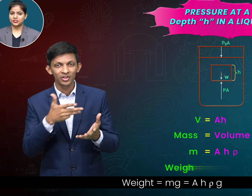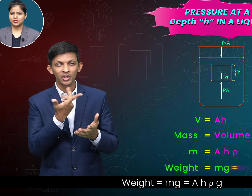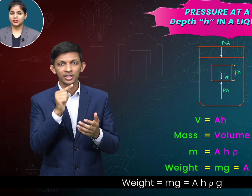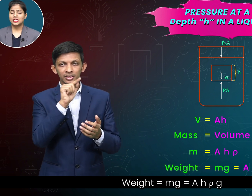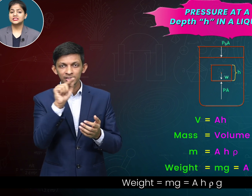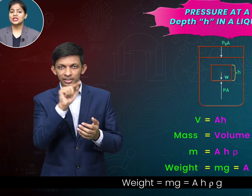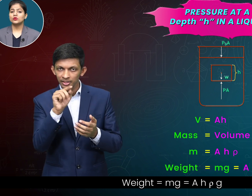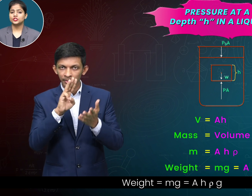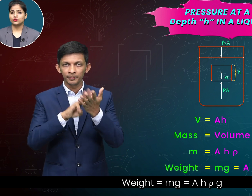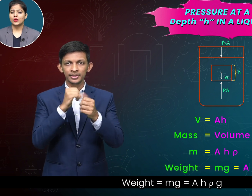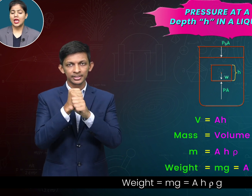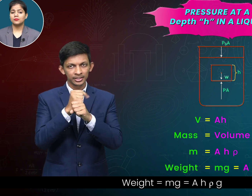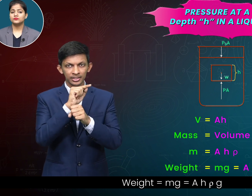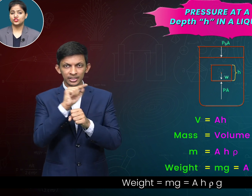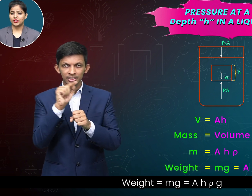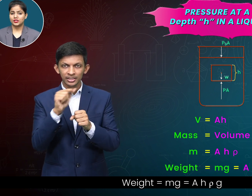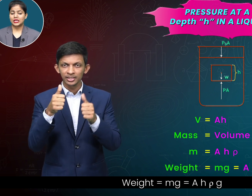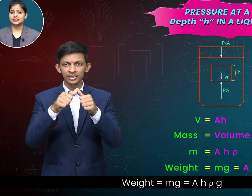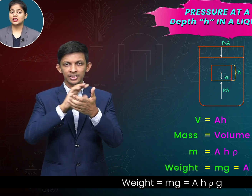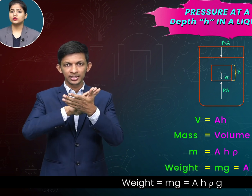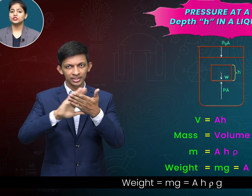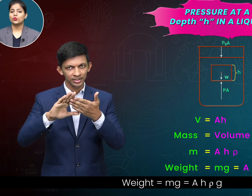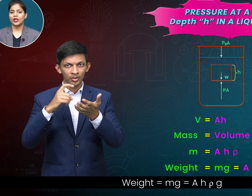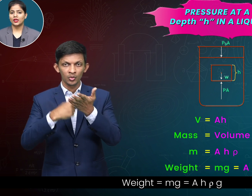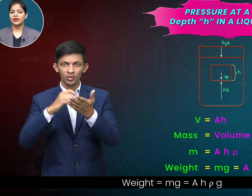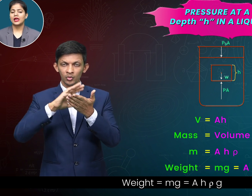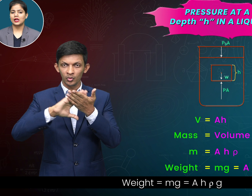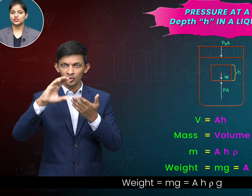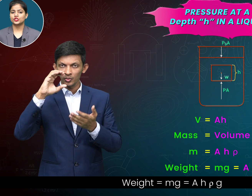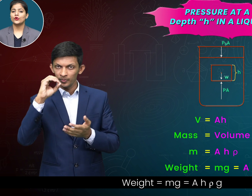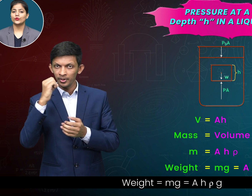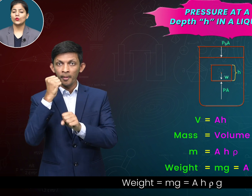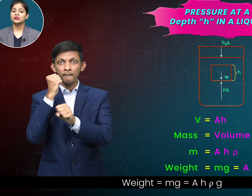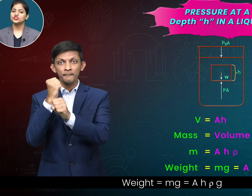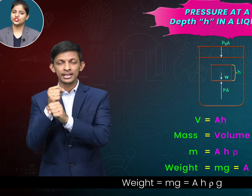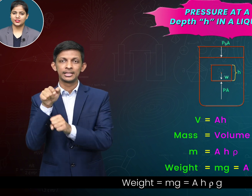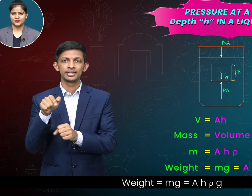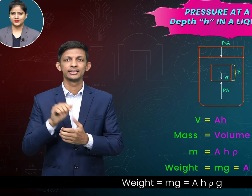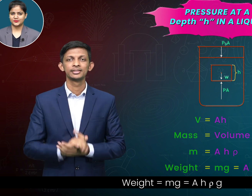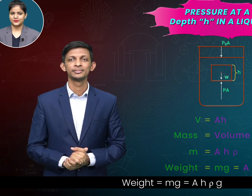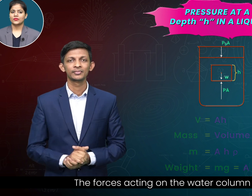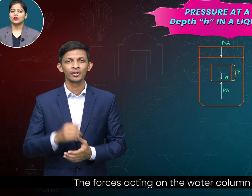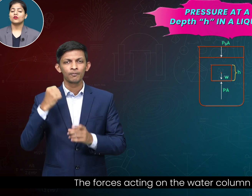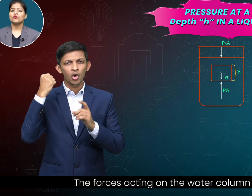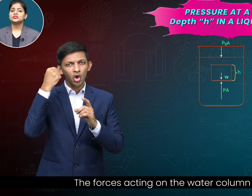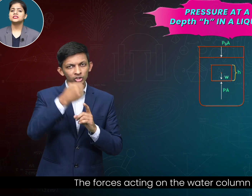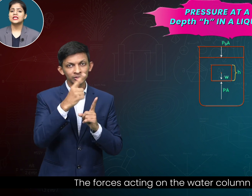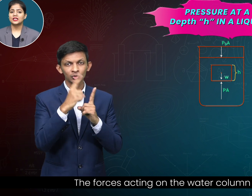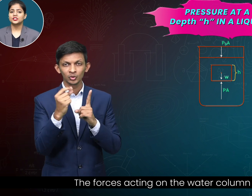Weight is equal to mg is equal to AH rho g. The forces acting on